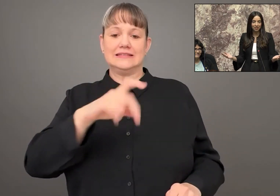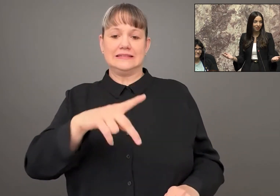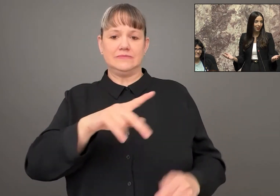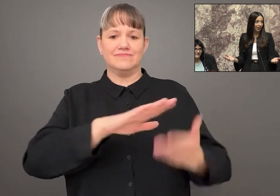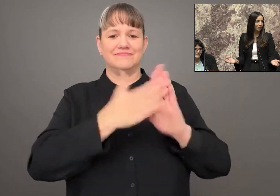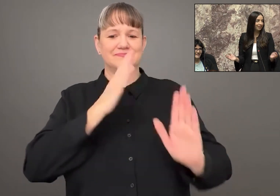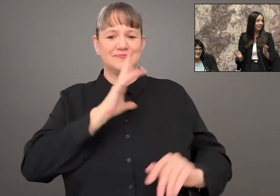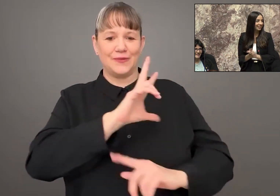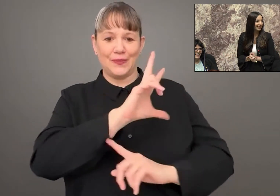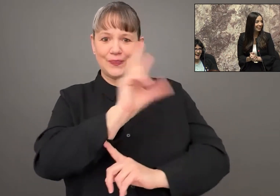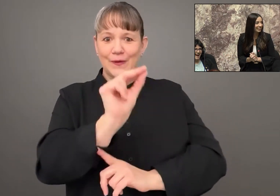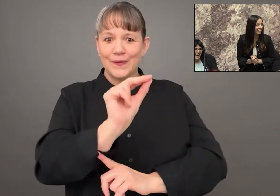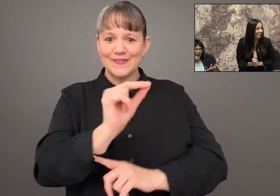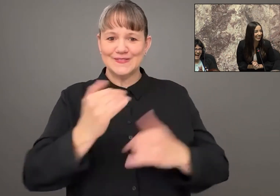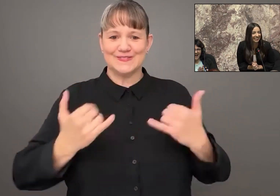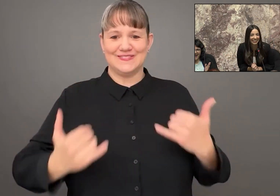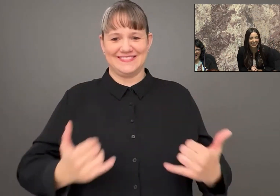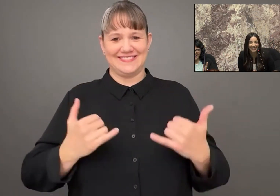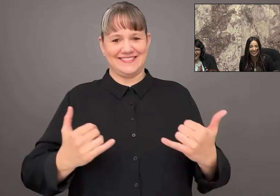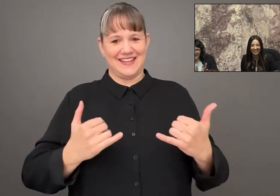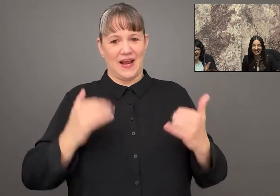birthday present for you.